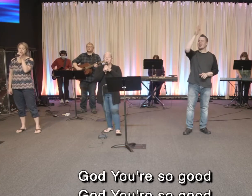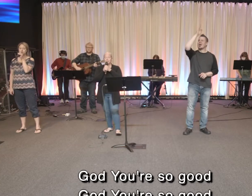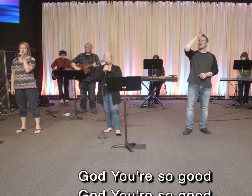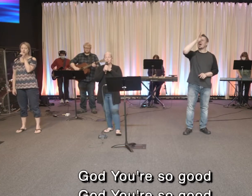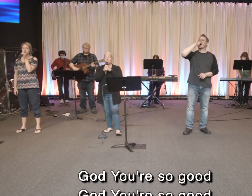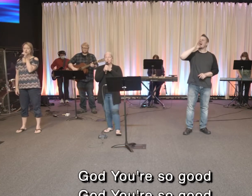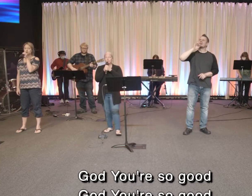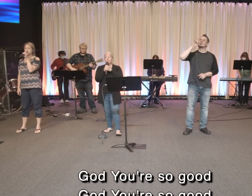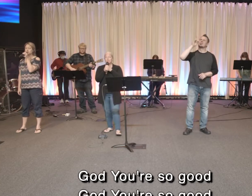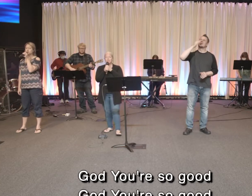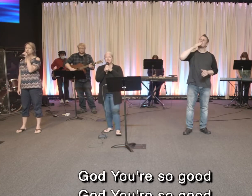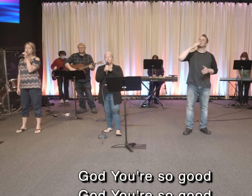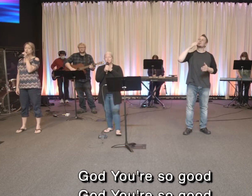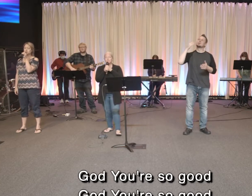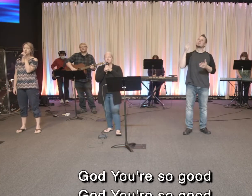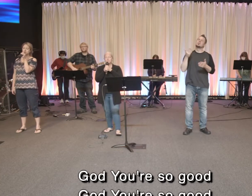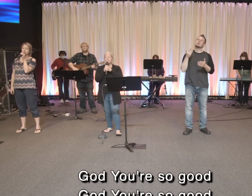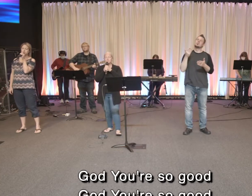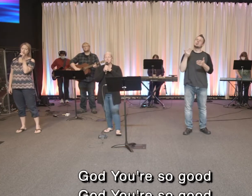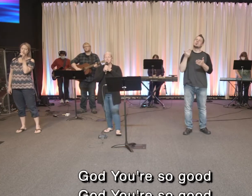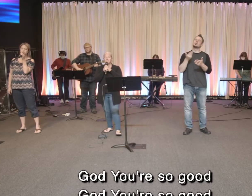God, you're so